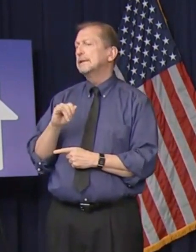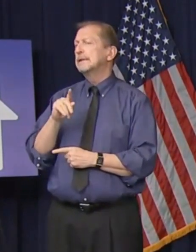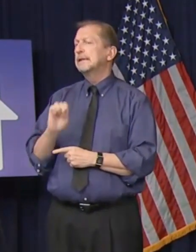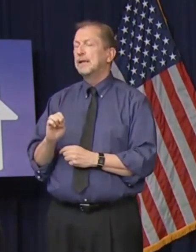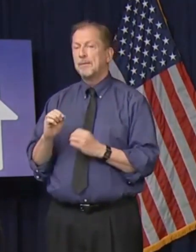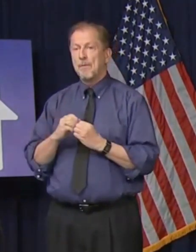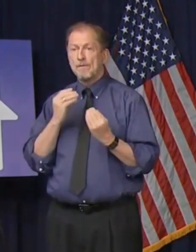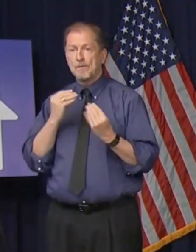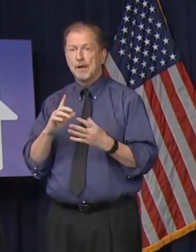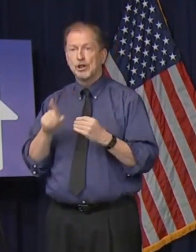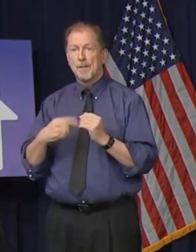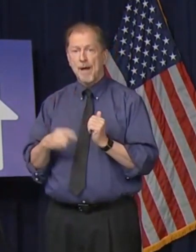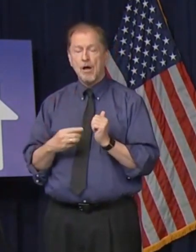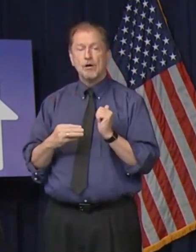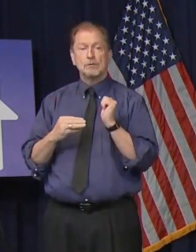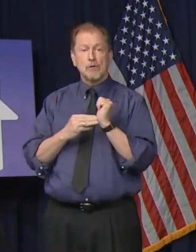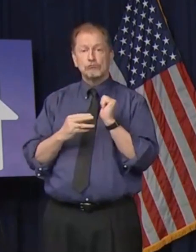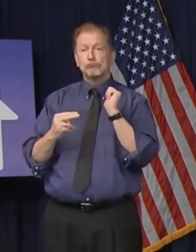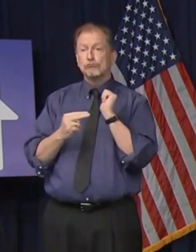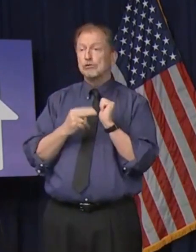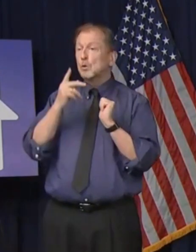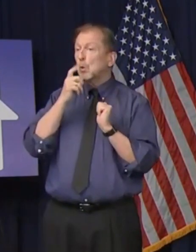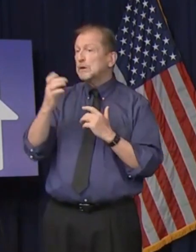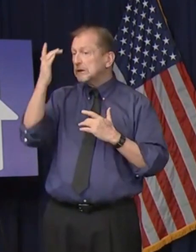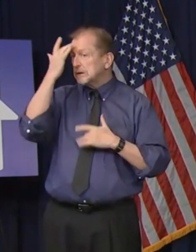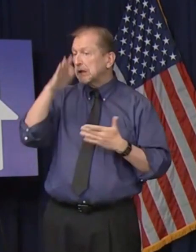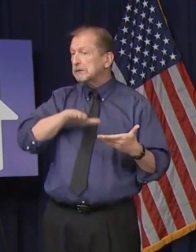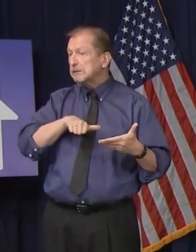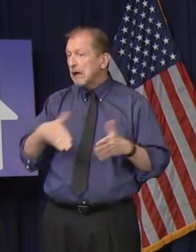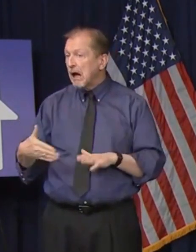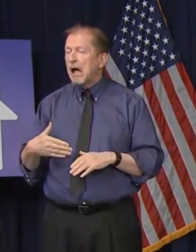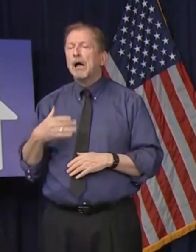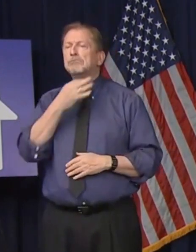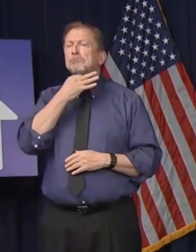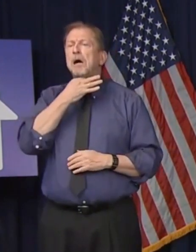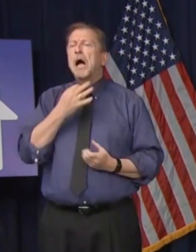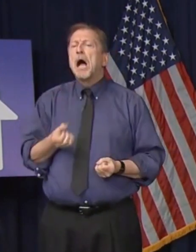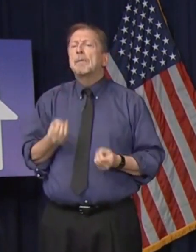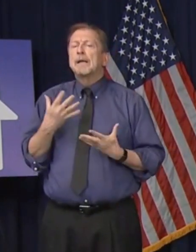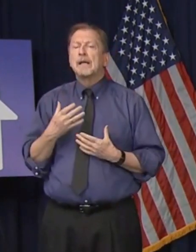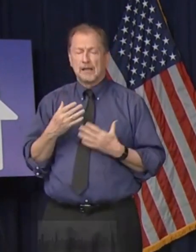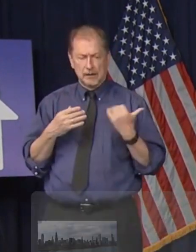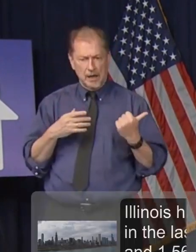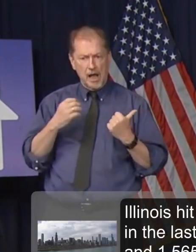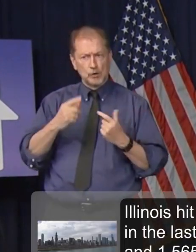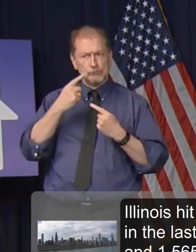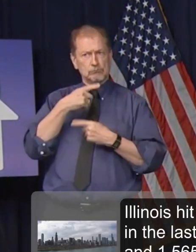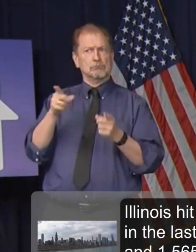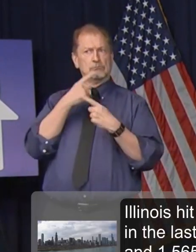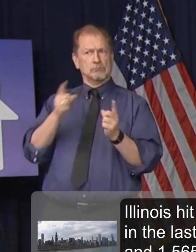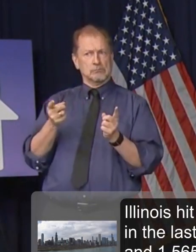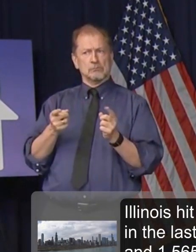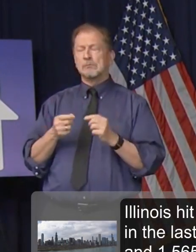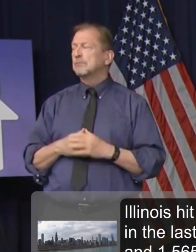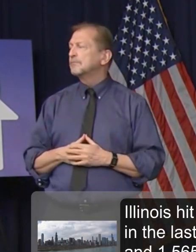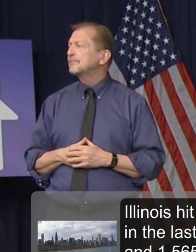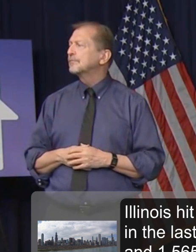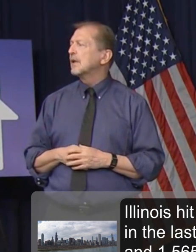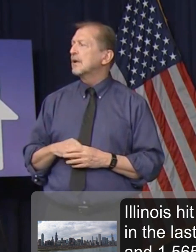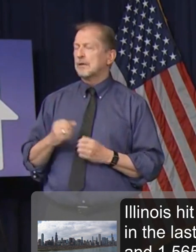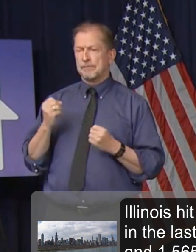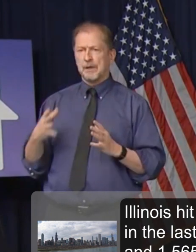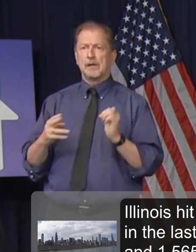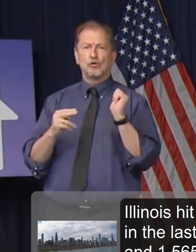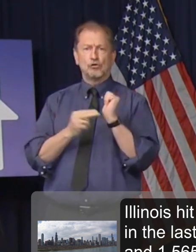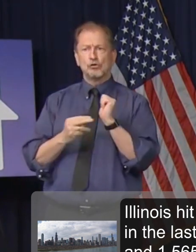healthcare workers who have been sickened and died? If not, will the state make this data publicly available? We've heard from multiple reporters of nurses